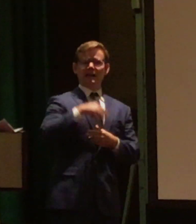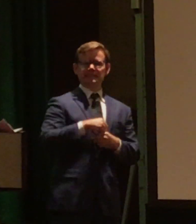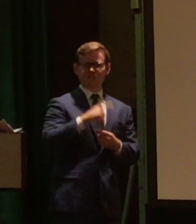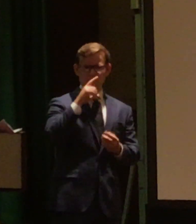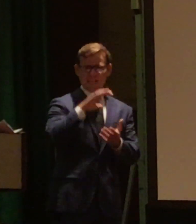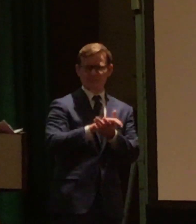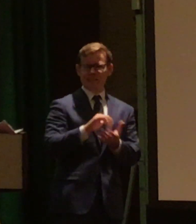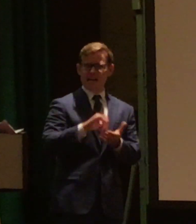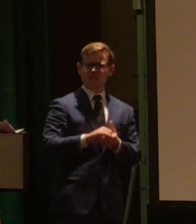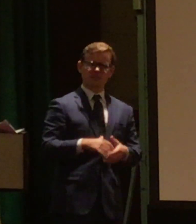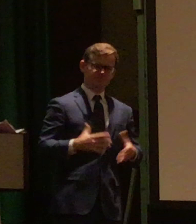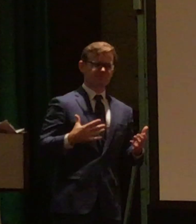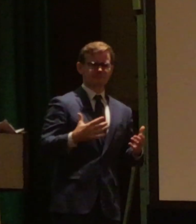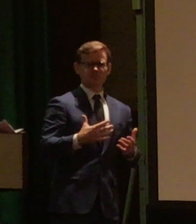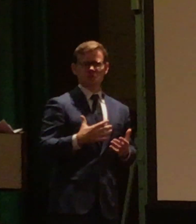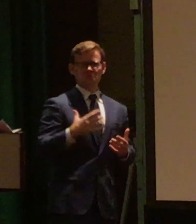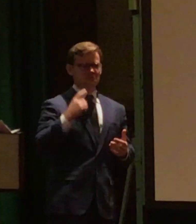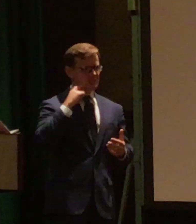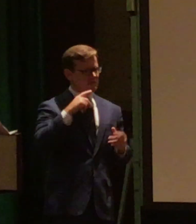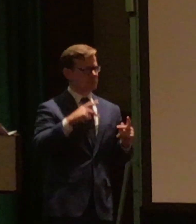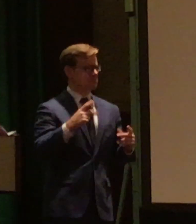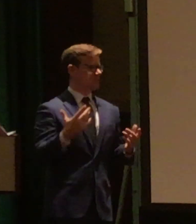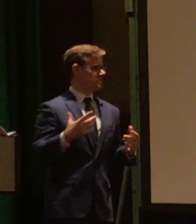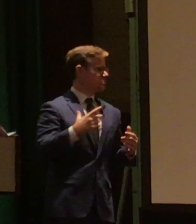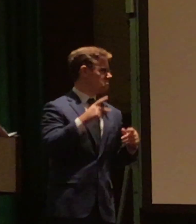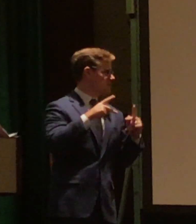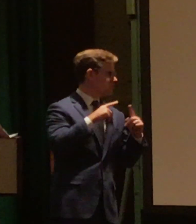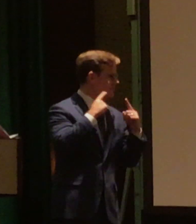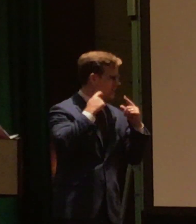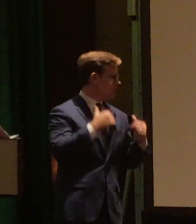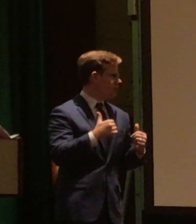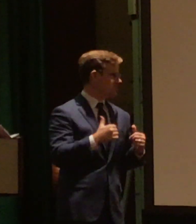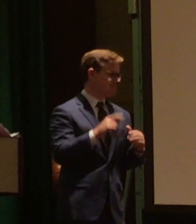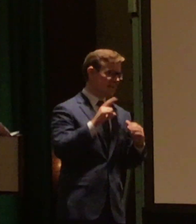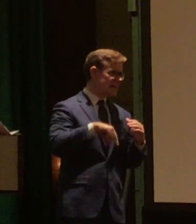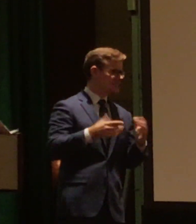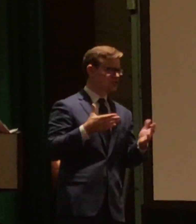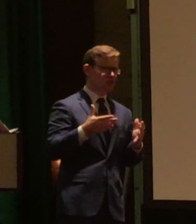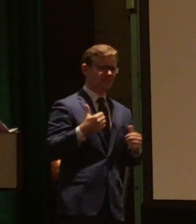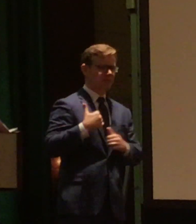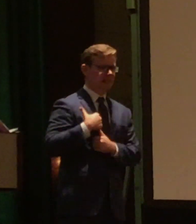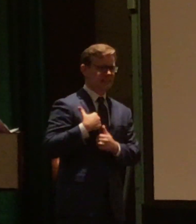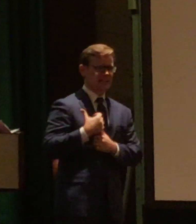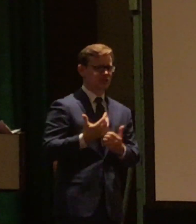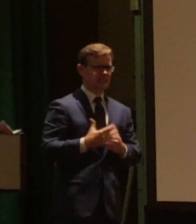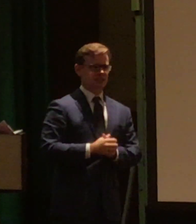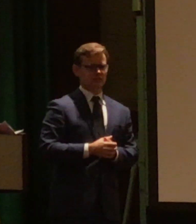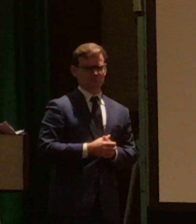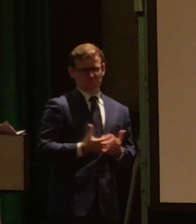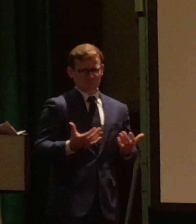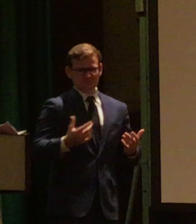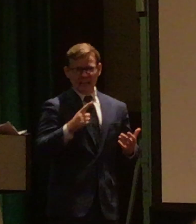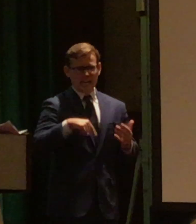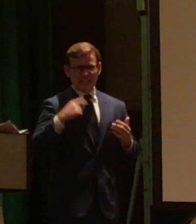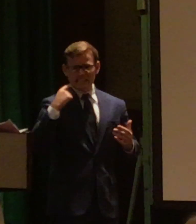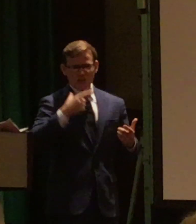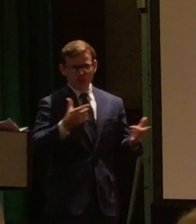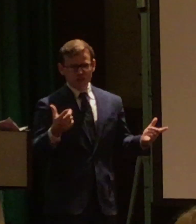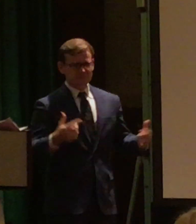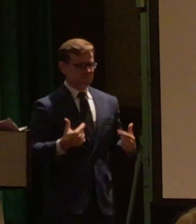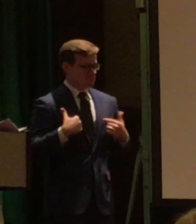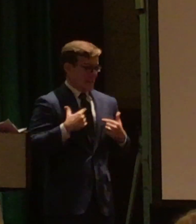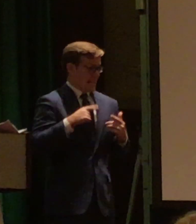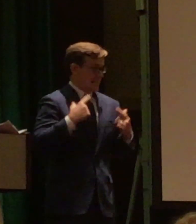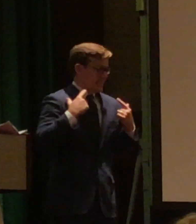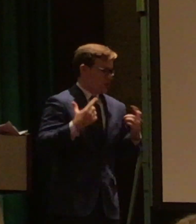So I was starting to internalize that belief system that deaf people or people with hearing loss are not able to serve in the